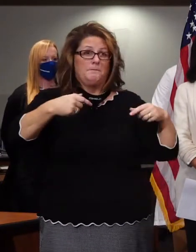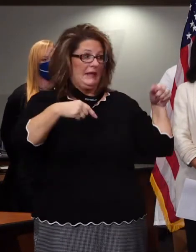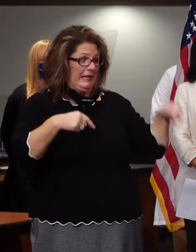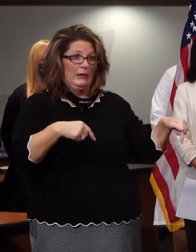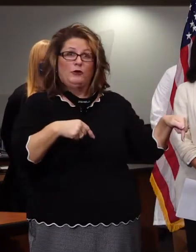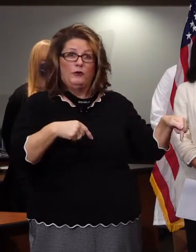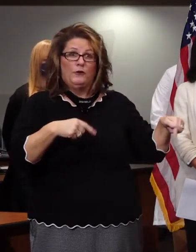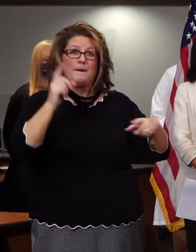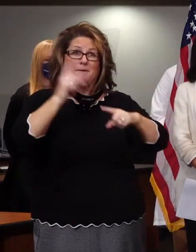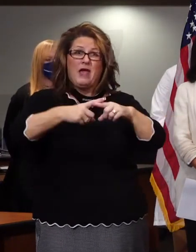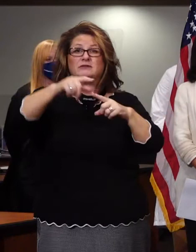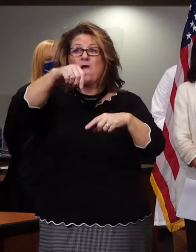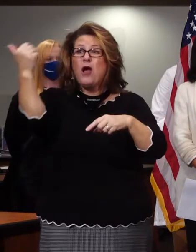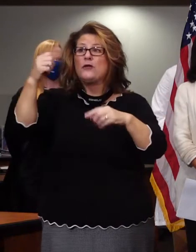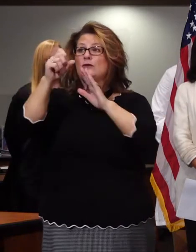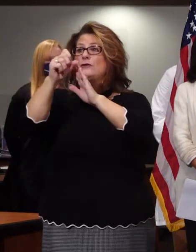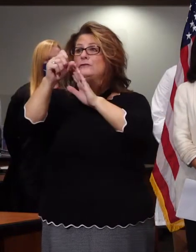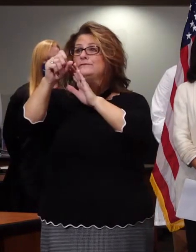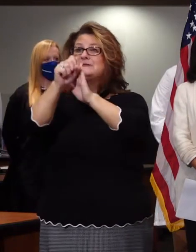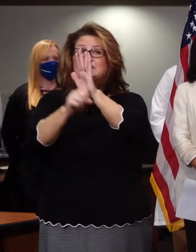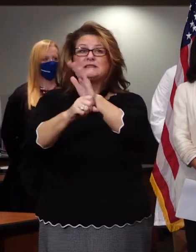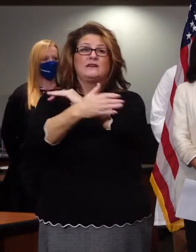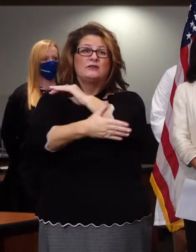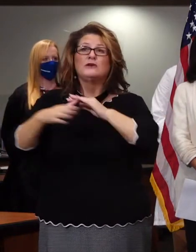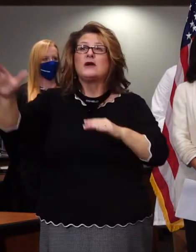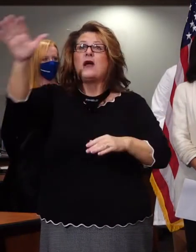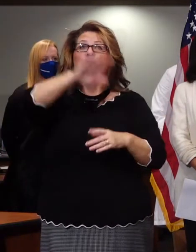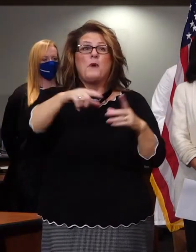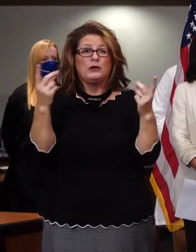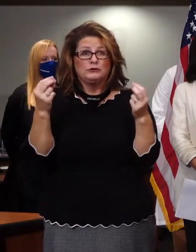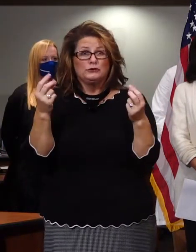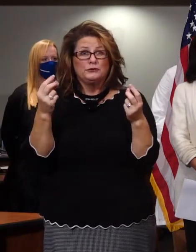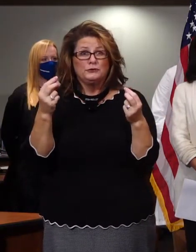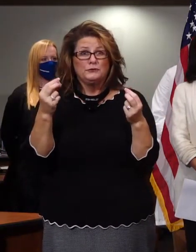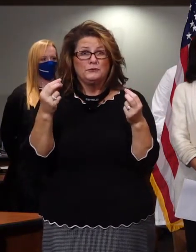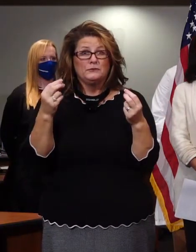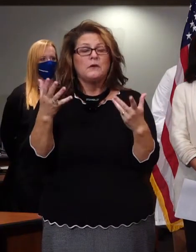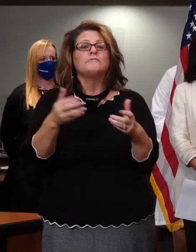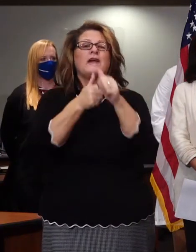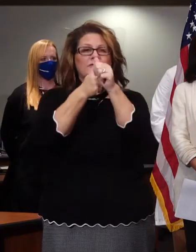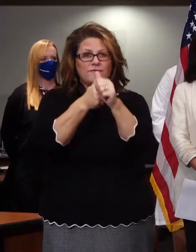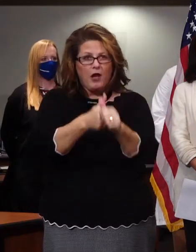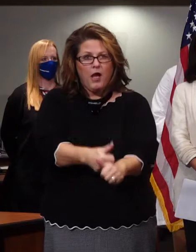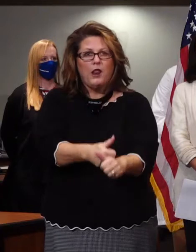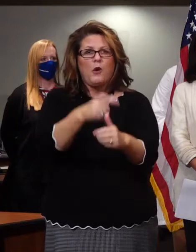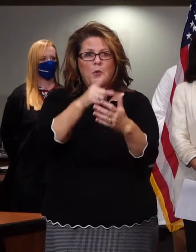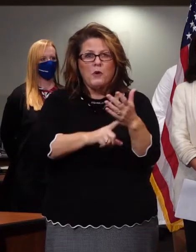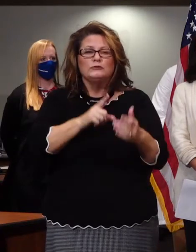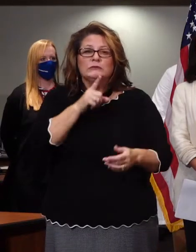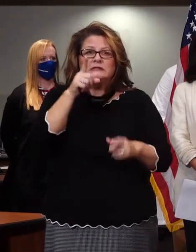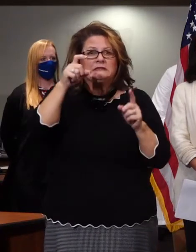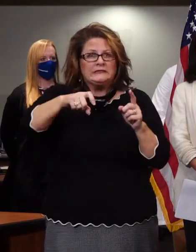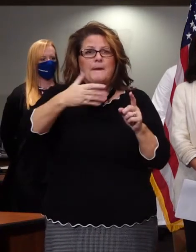others around the country what we need to do. What we need to do now is determine that we're going to follow those best practices and